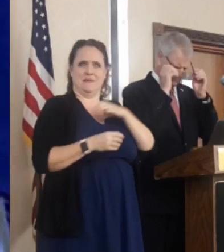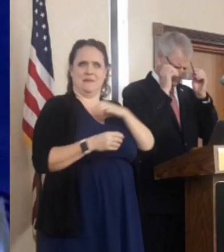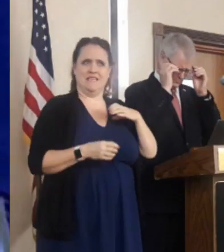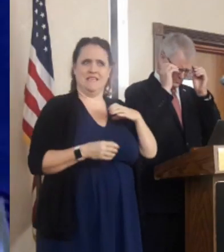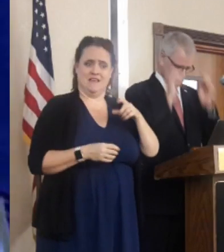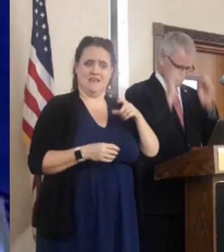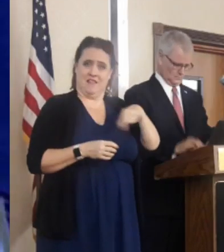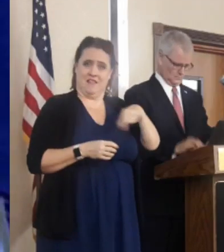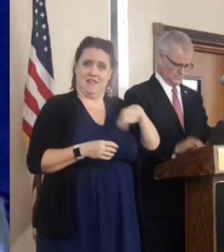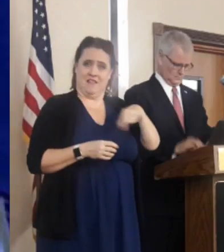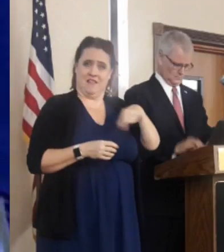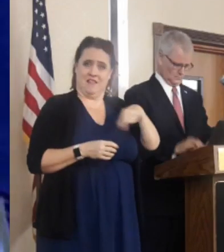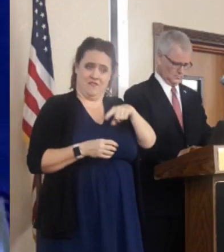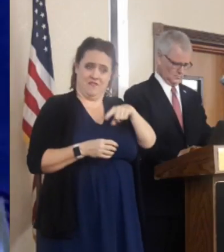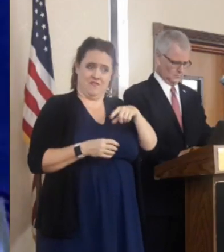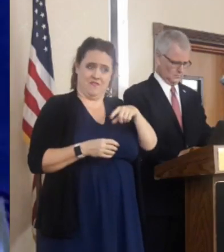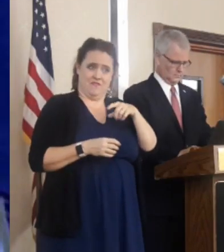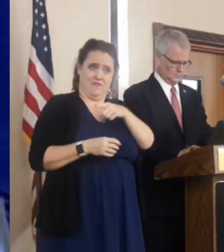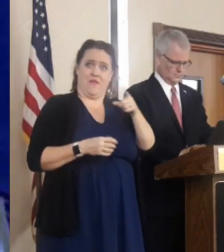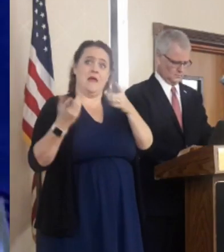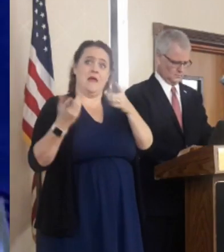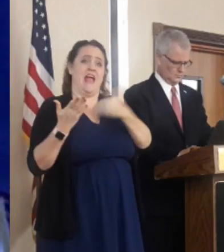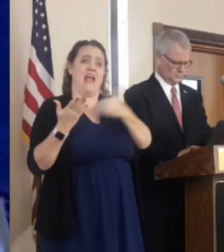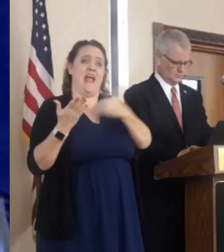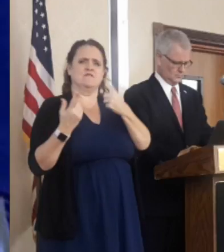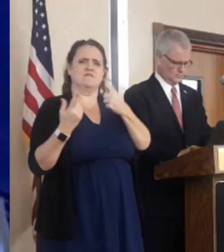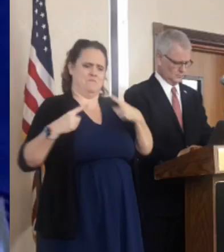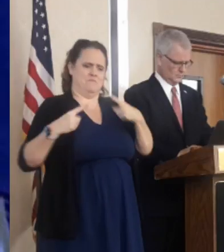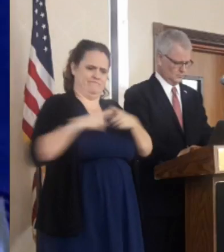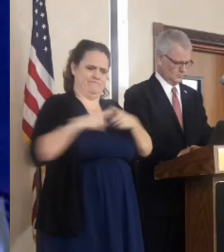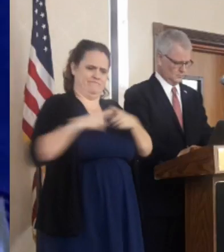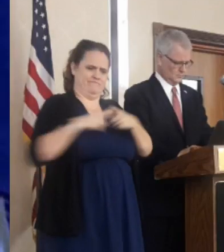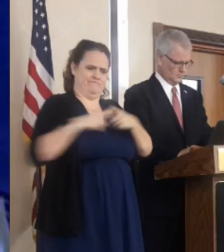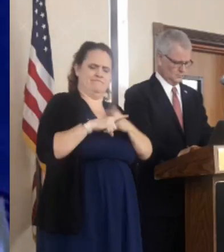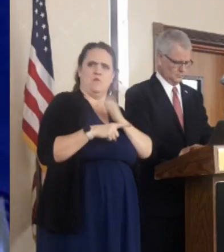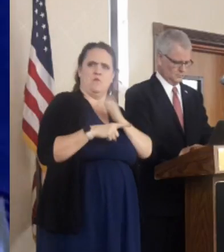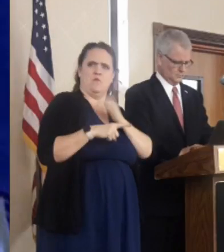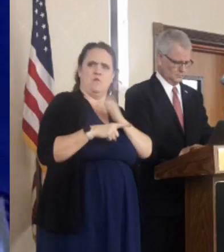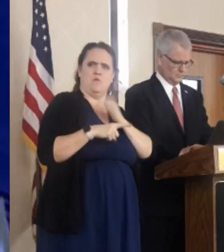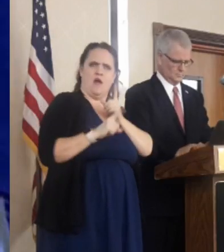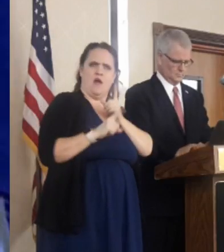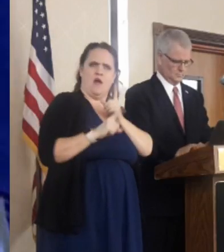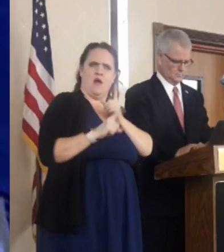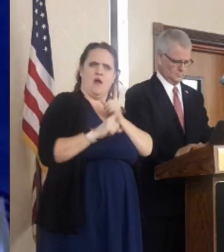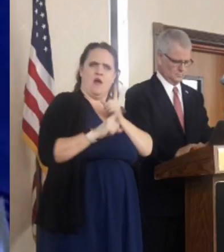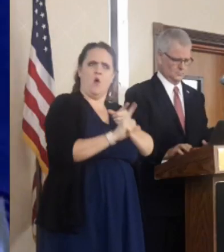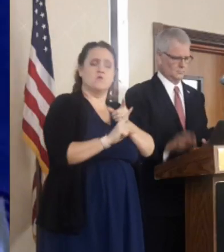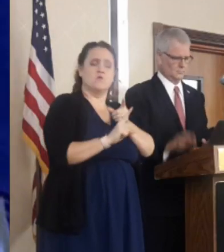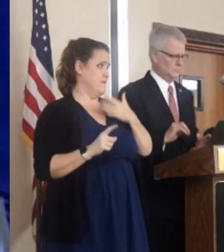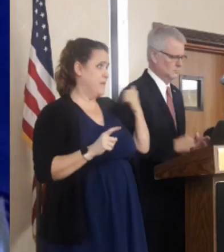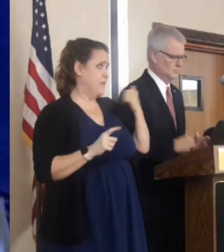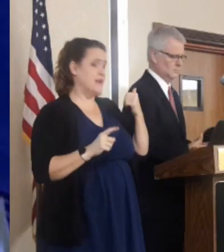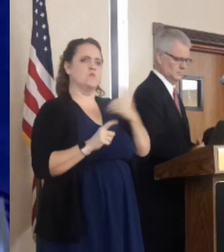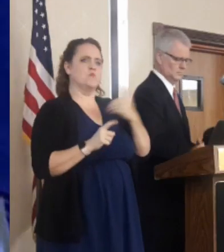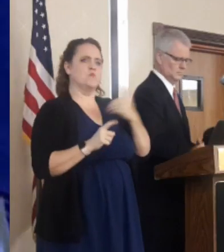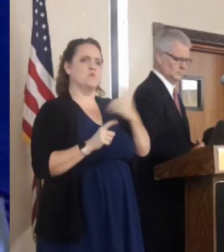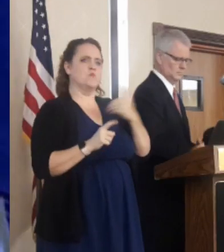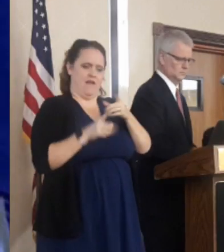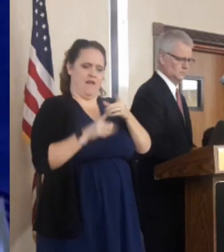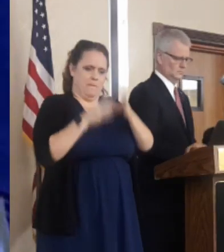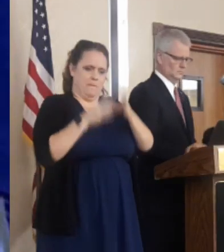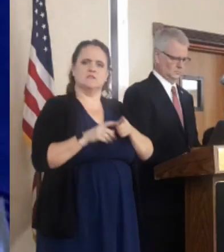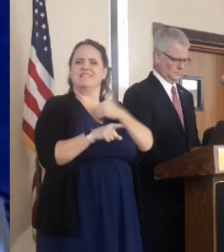have something that would be counter to our goals. So it's best that we have persons with no pecuniary